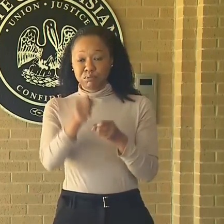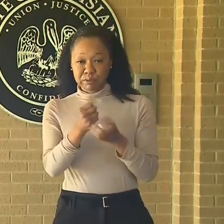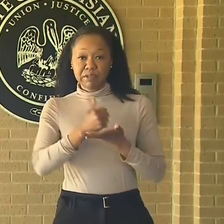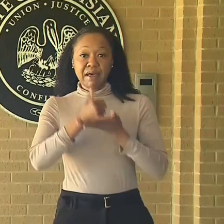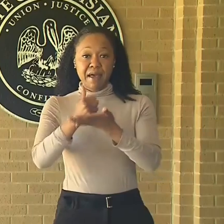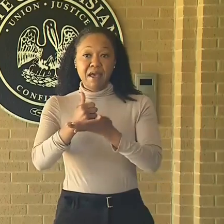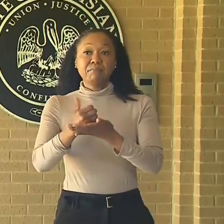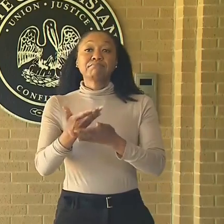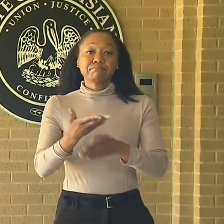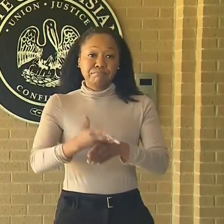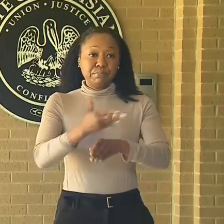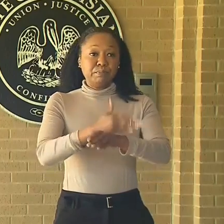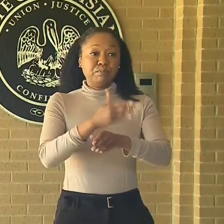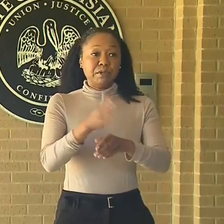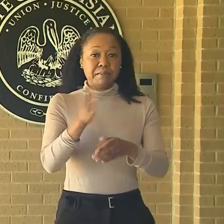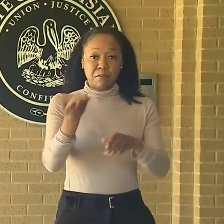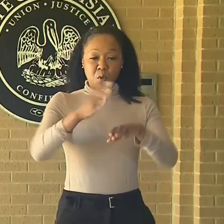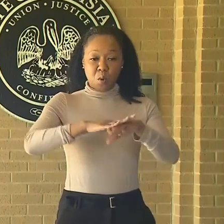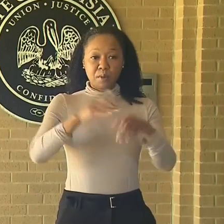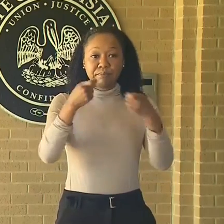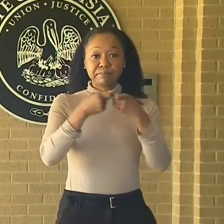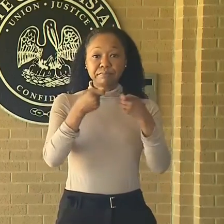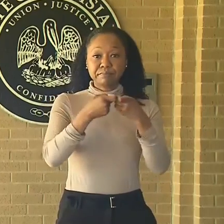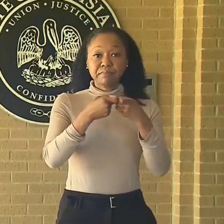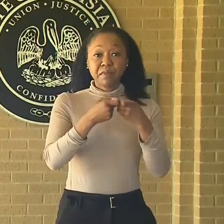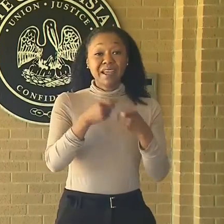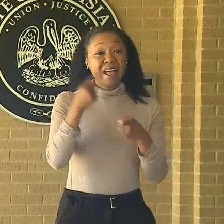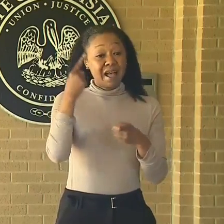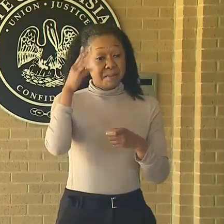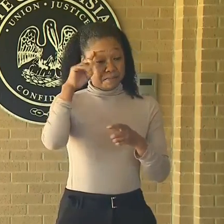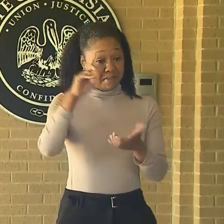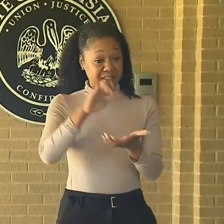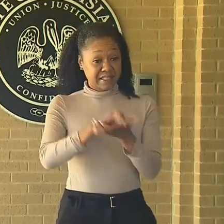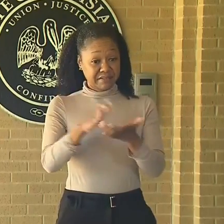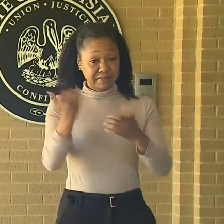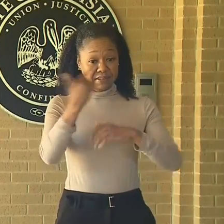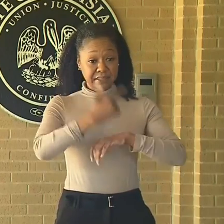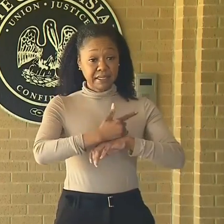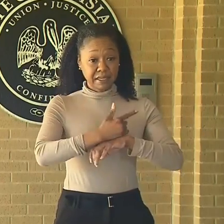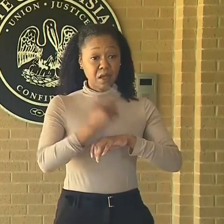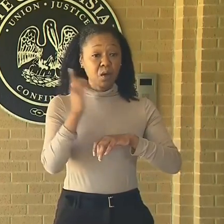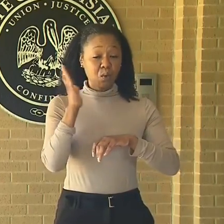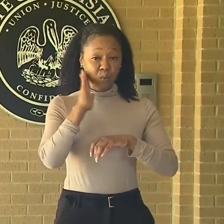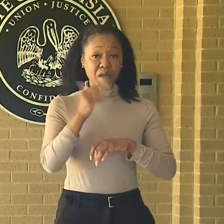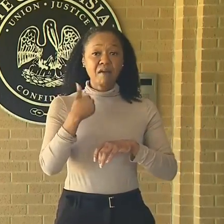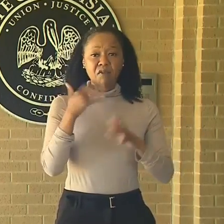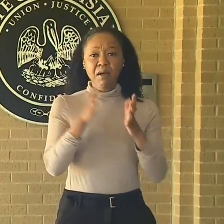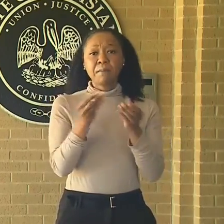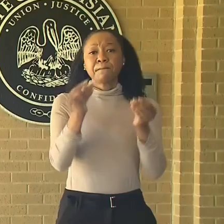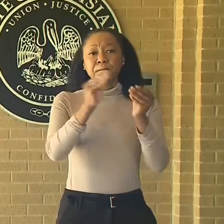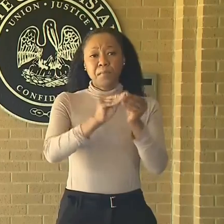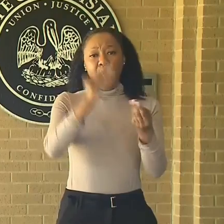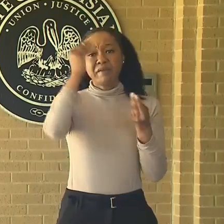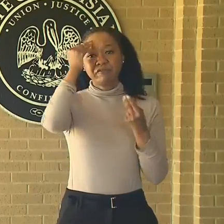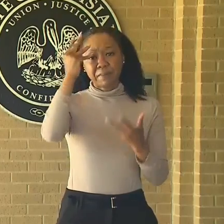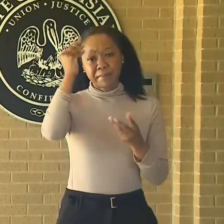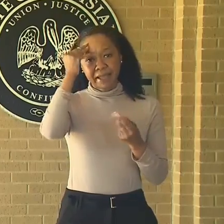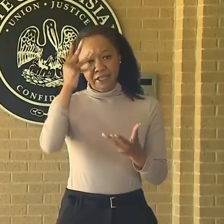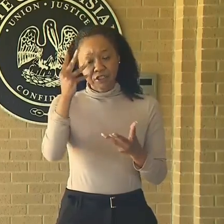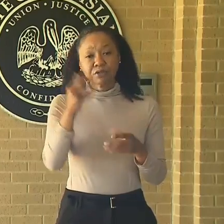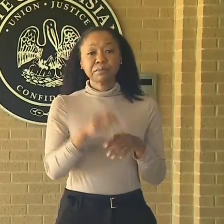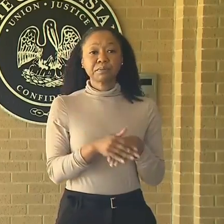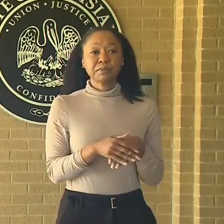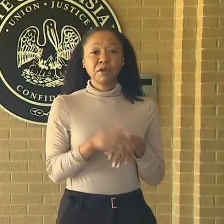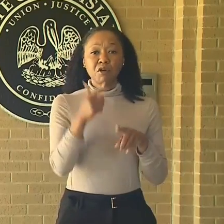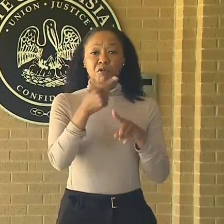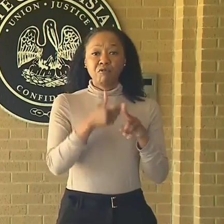efforts, and I would believe that sometime late today you're going to have much more information coming forth from